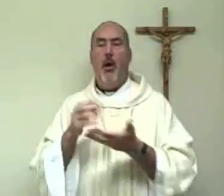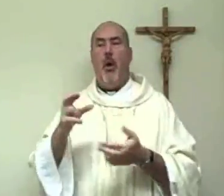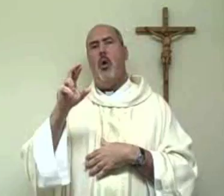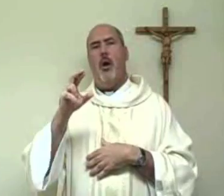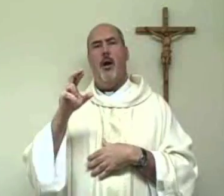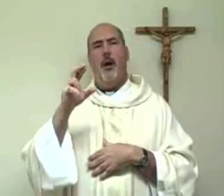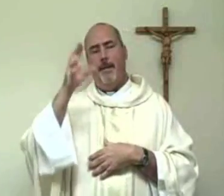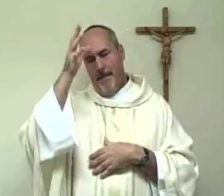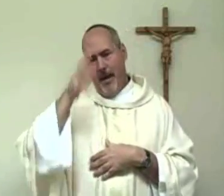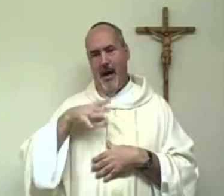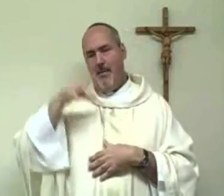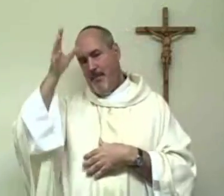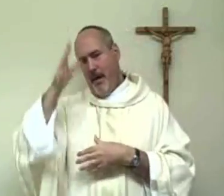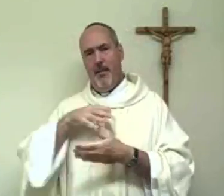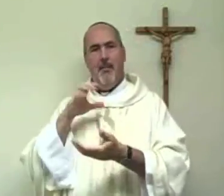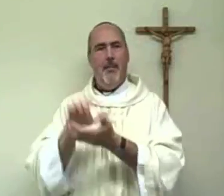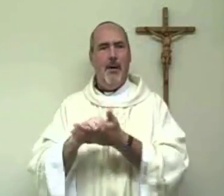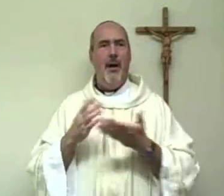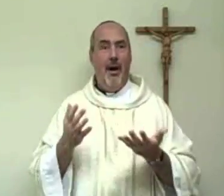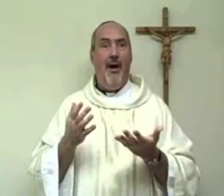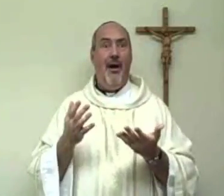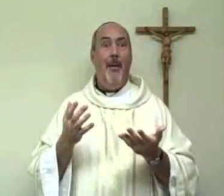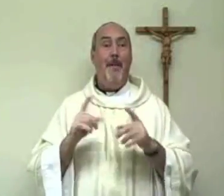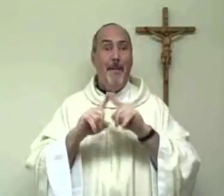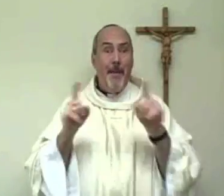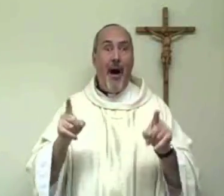between a woman and a woman, or a man and a man.